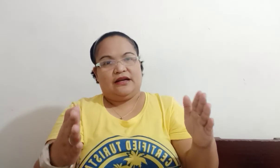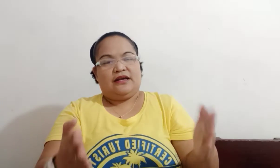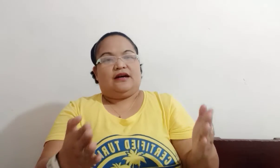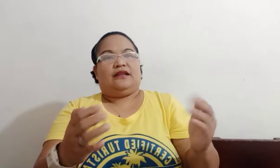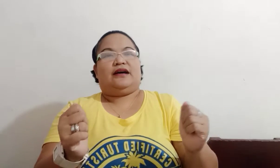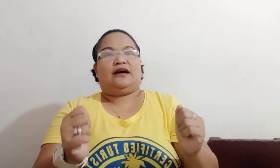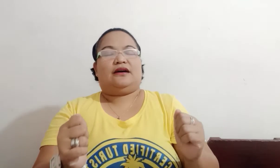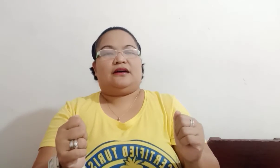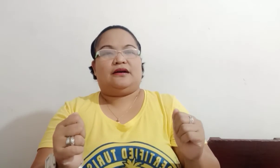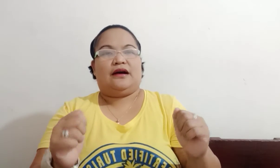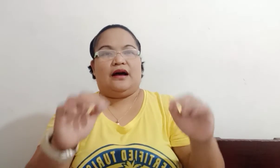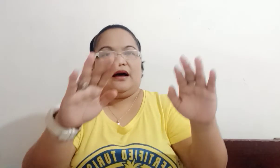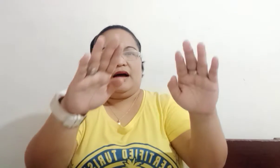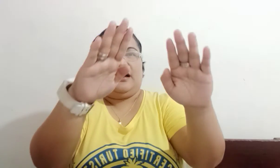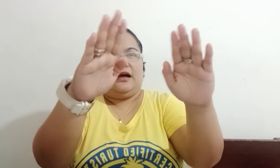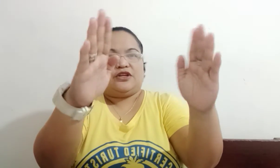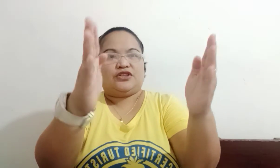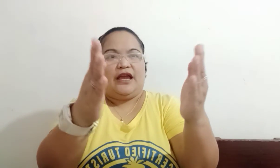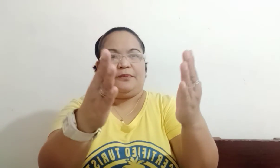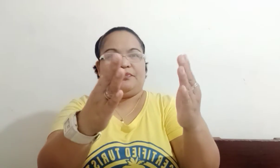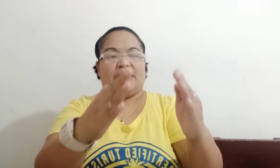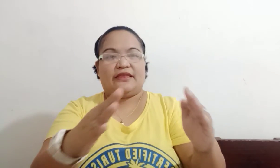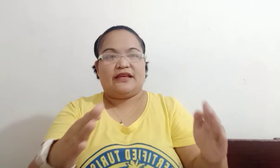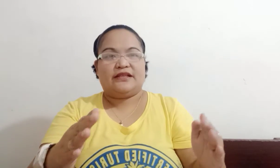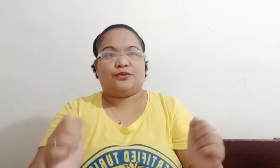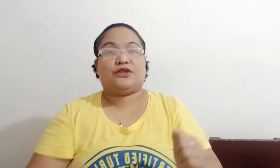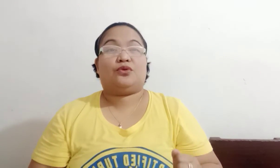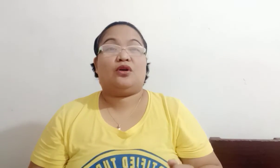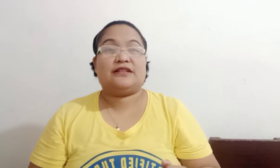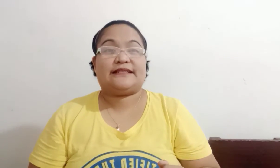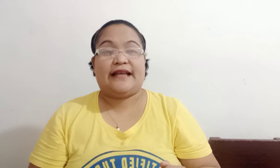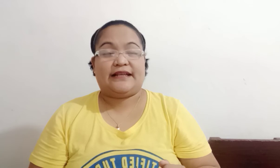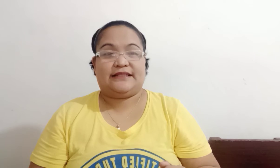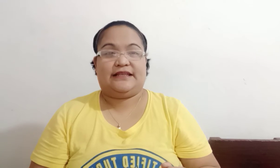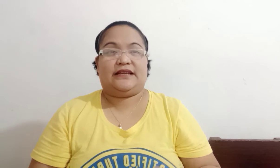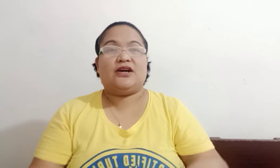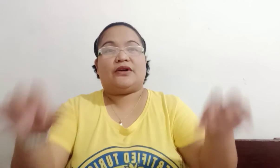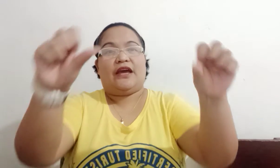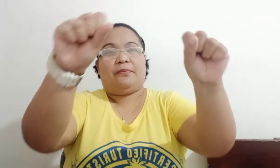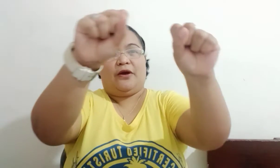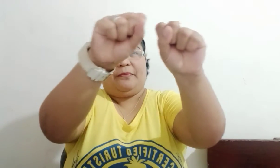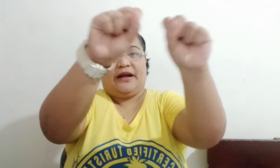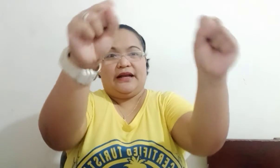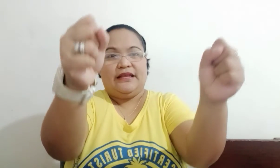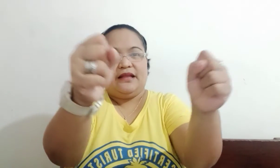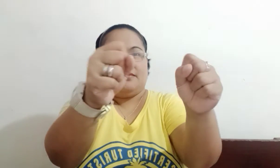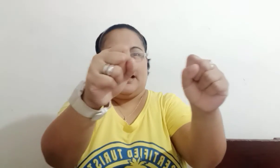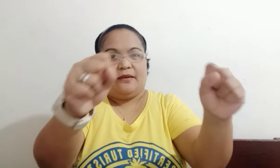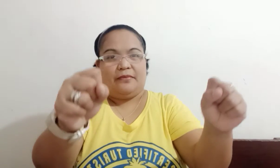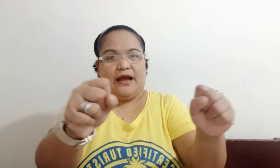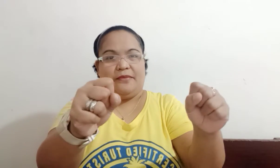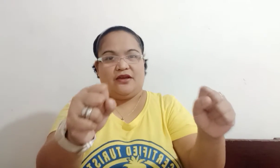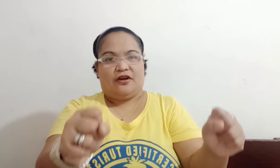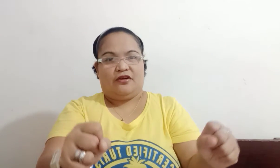shape that is what you call sexy. Okay, pero pag ganyan, maraming curve,